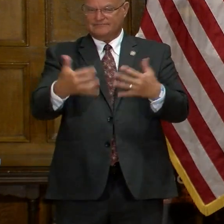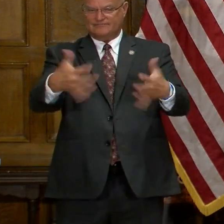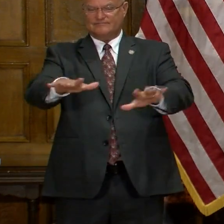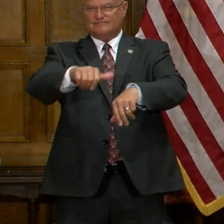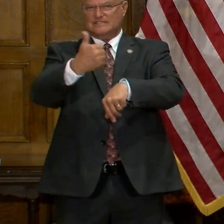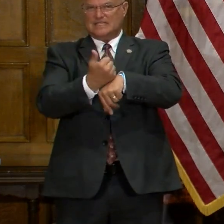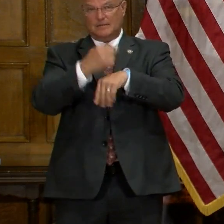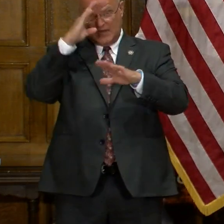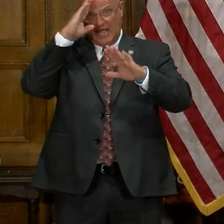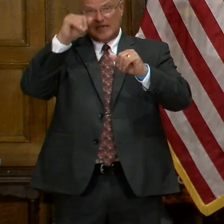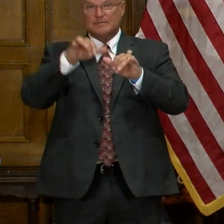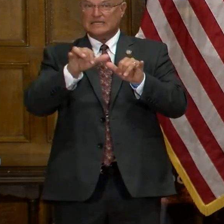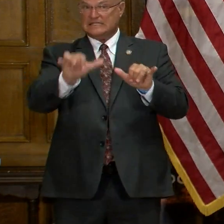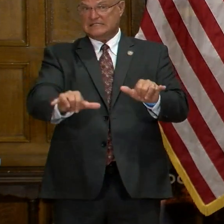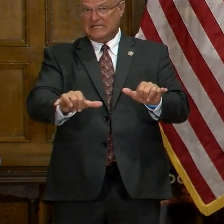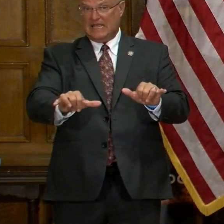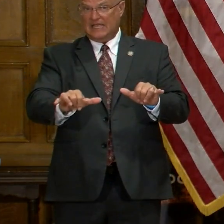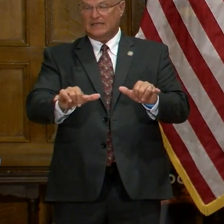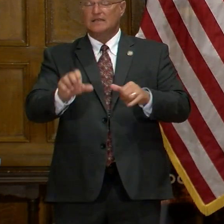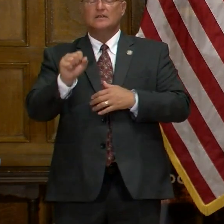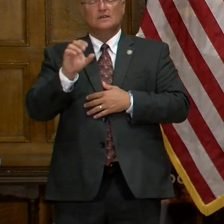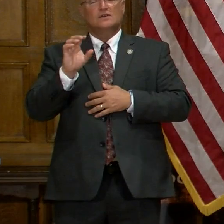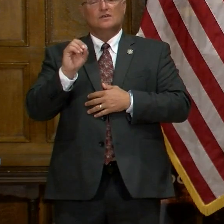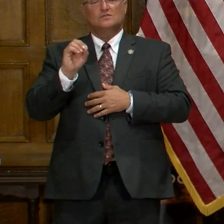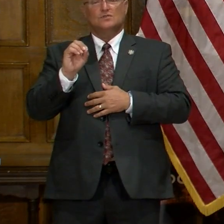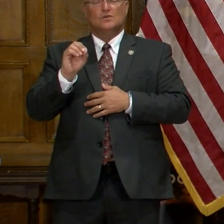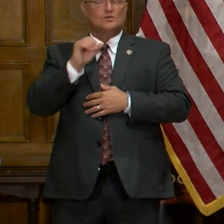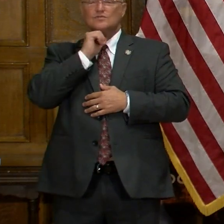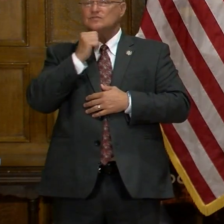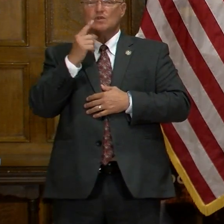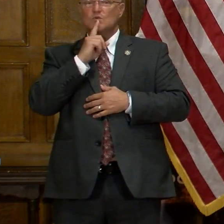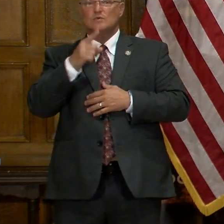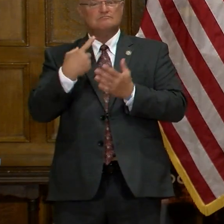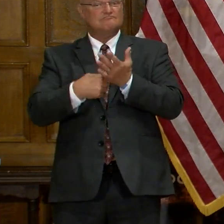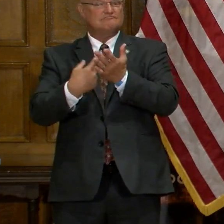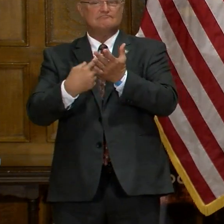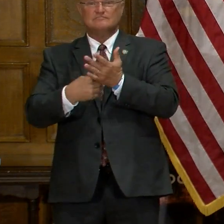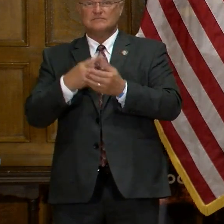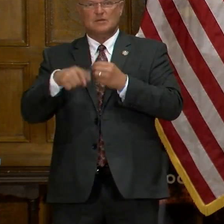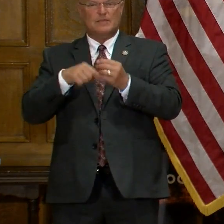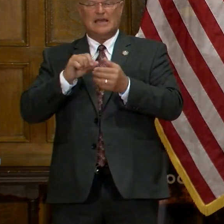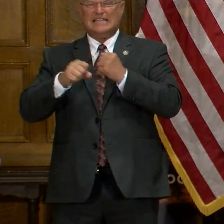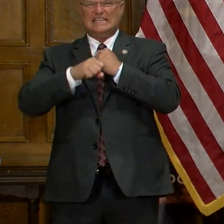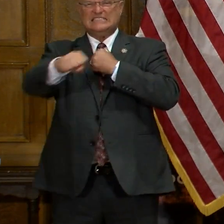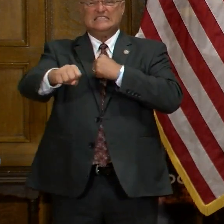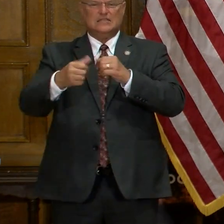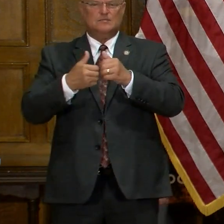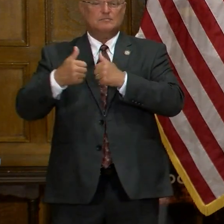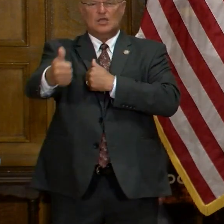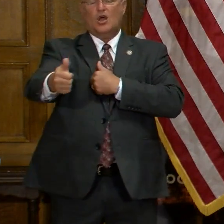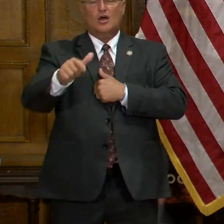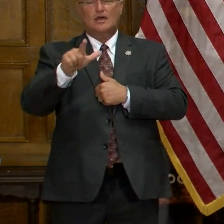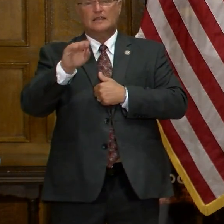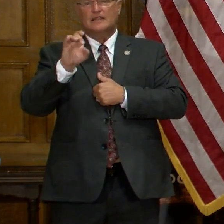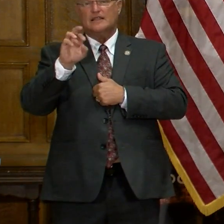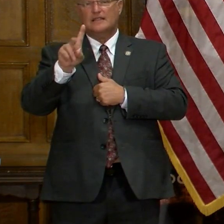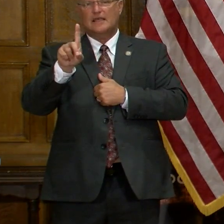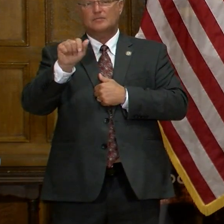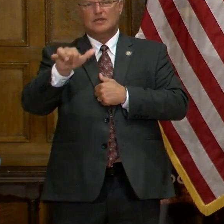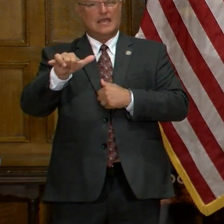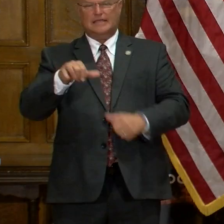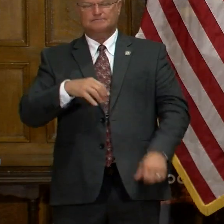is. That's where I expect it to stay. And so there's not any real discussion, Mike, about extending it beyond Labor Day.